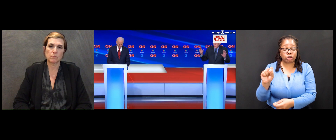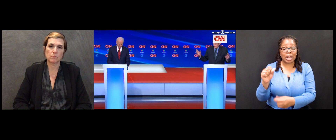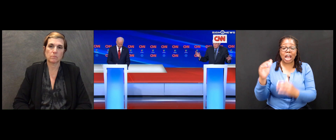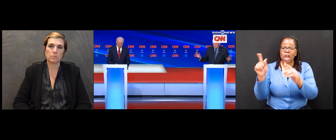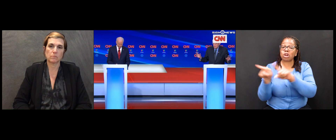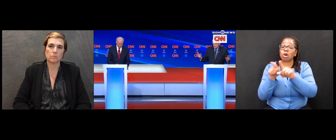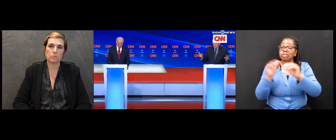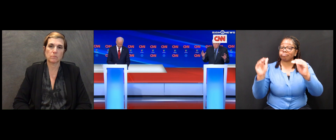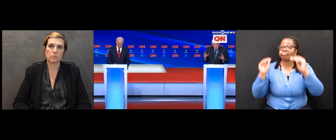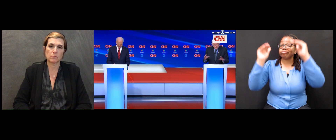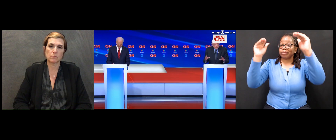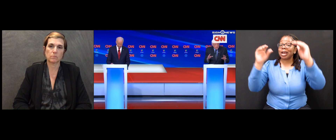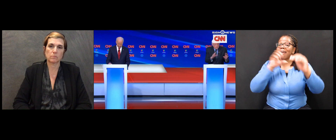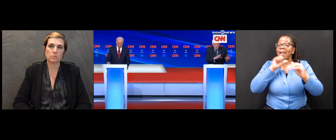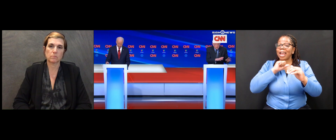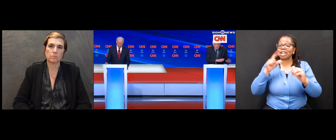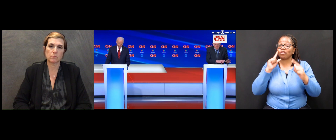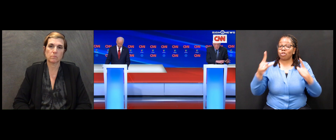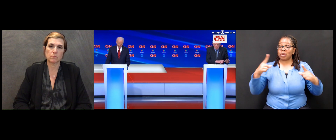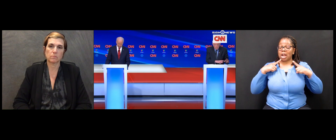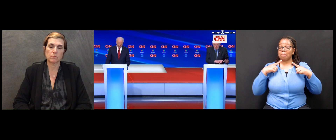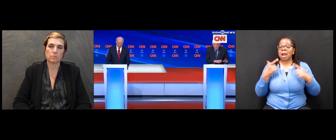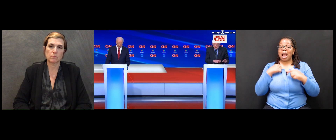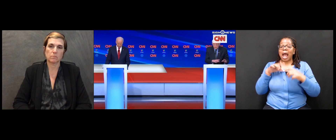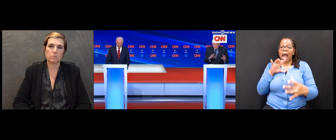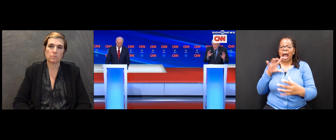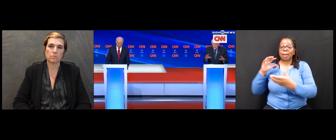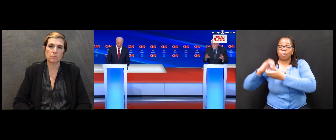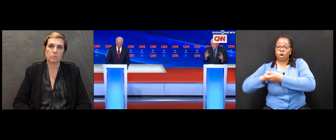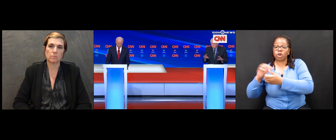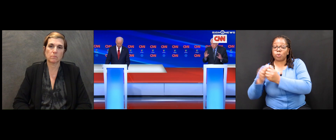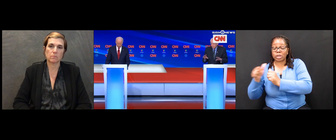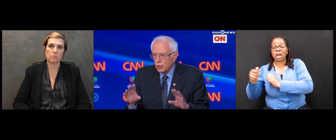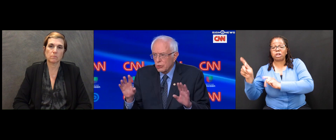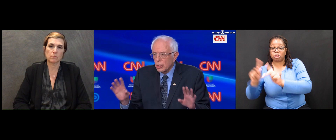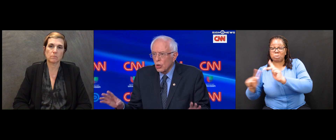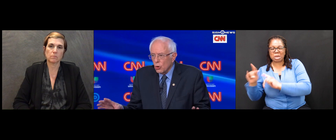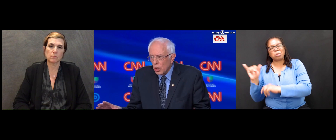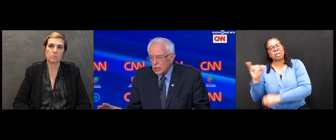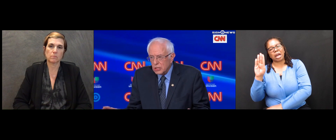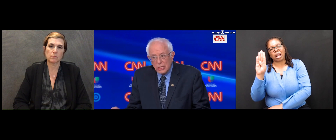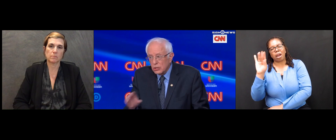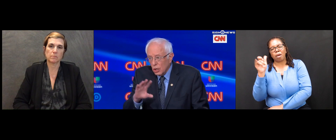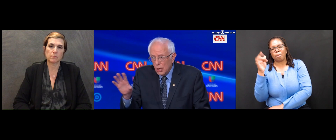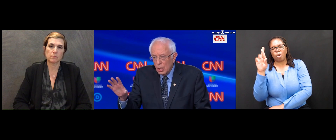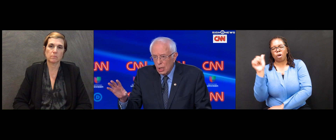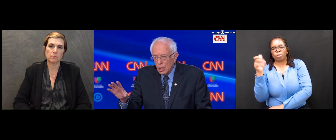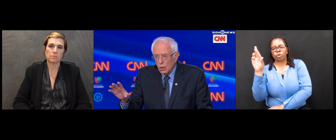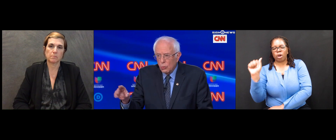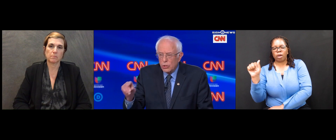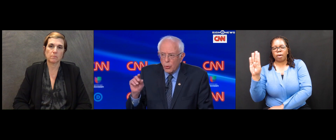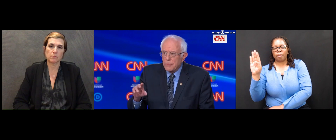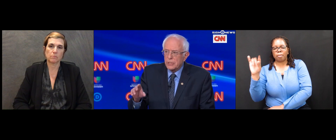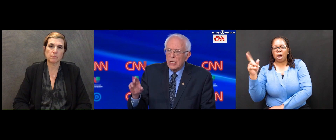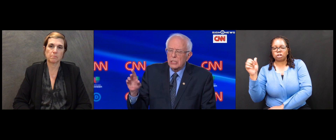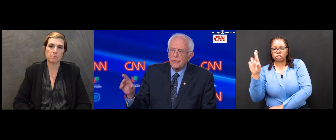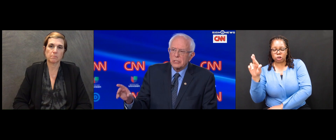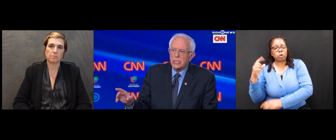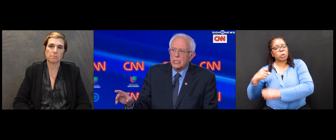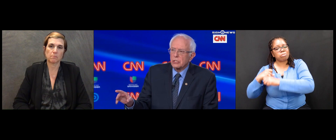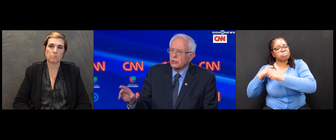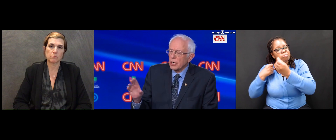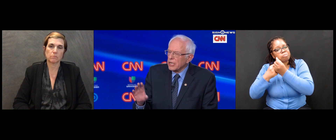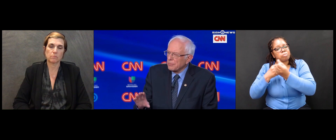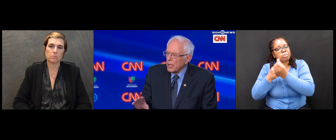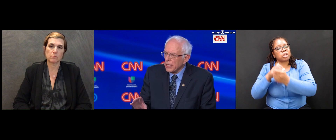I formed, along with people like Barbara Boxer, the defending Social Security caucus to say no. When 20% of